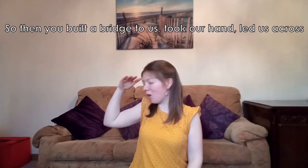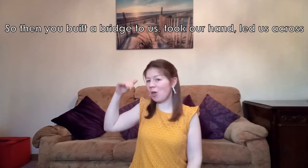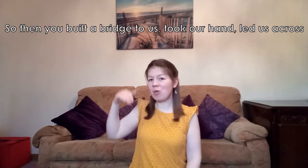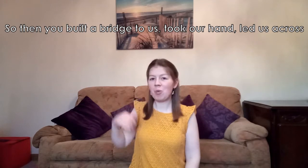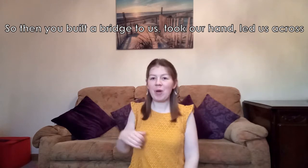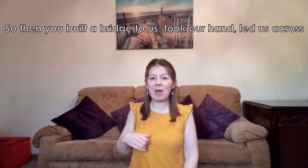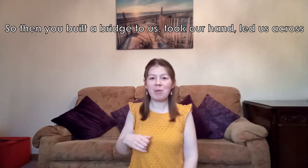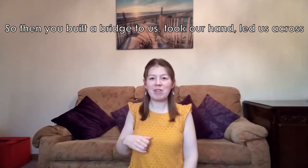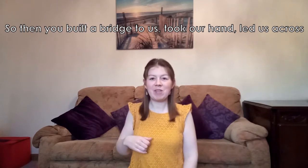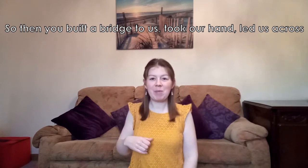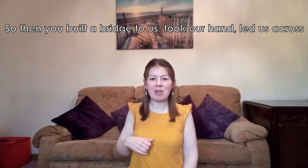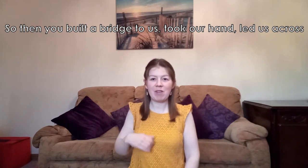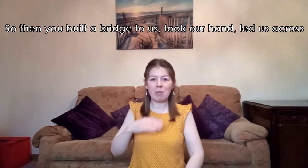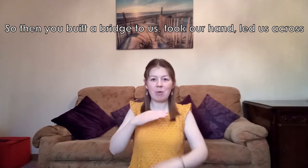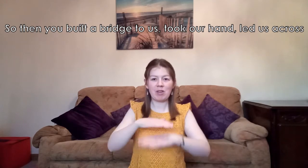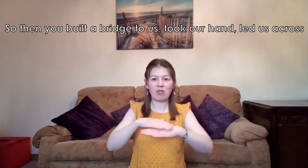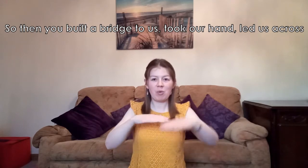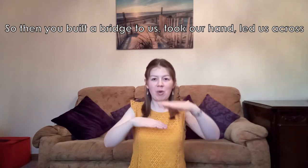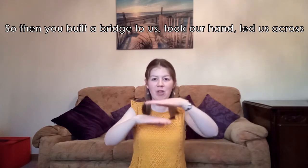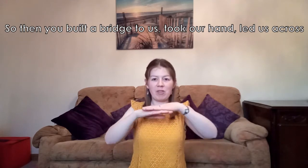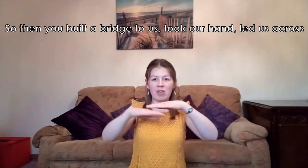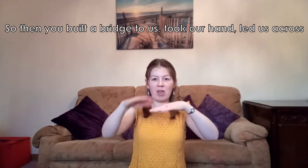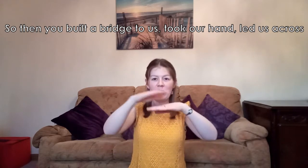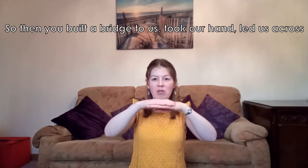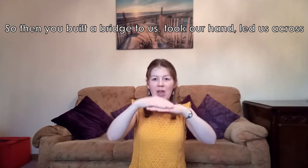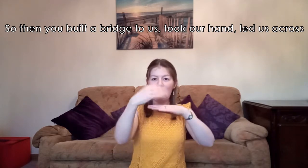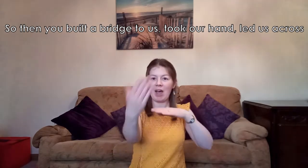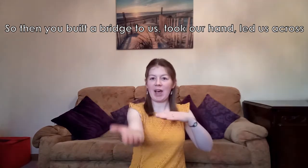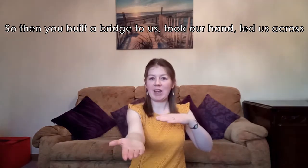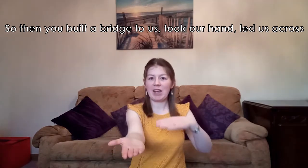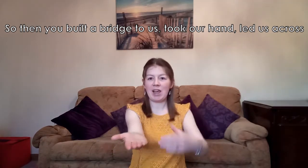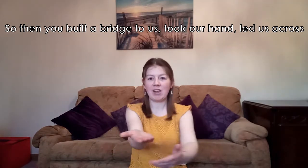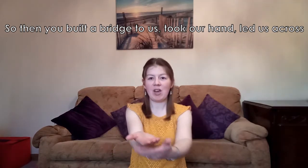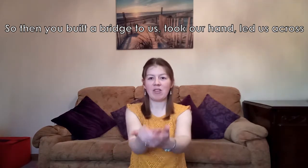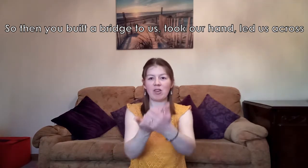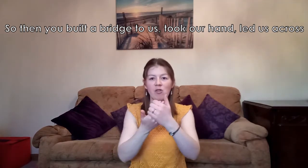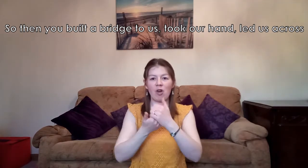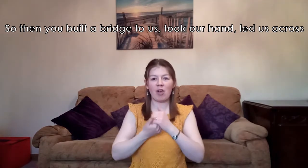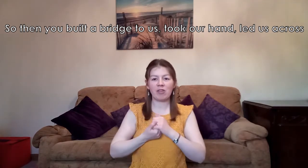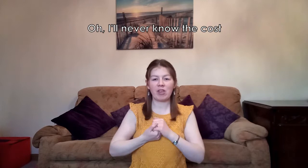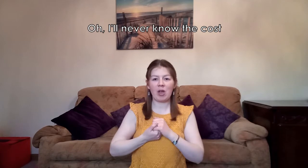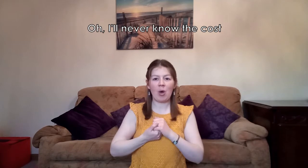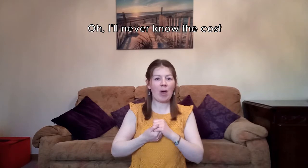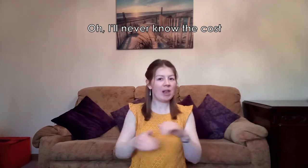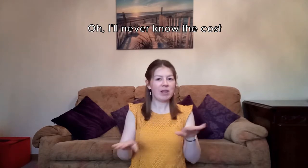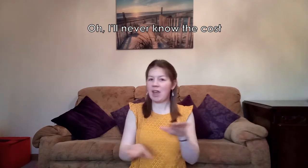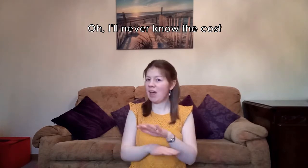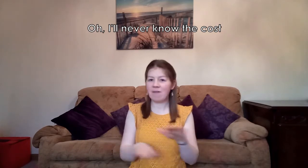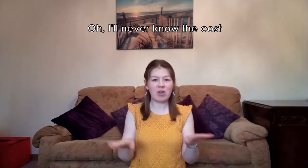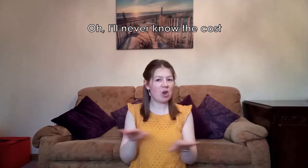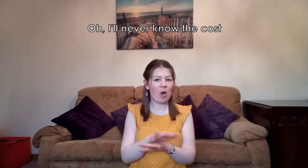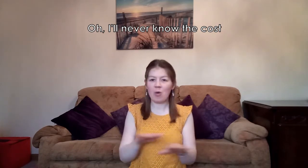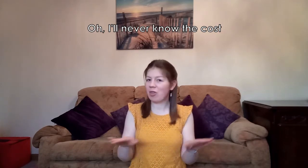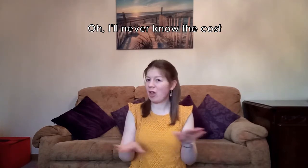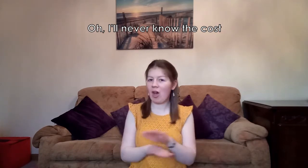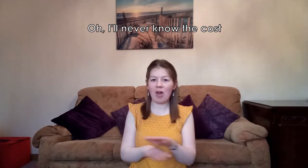So then you built a bridge to us, took our hand, led us across. Oh, I'll never know the